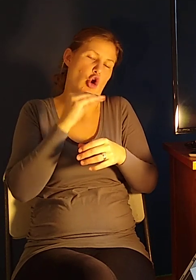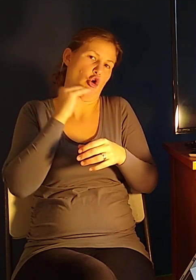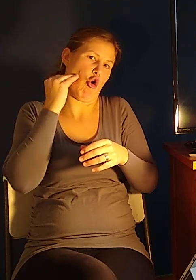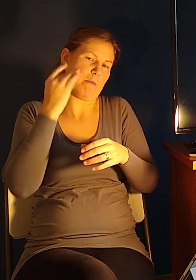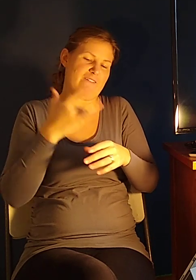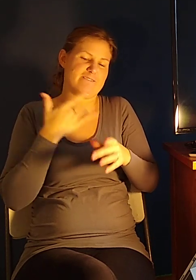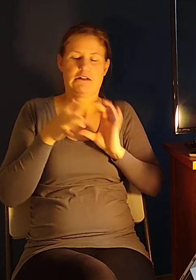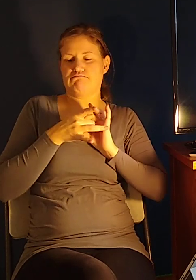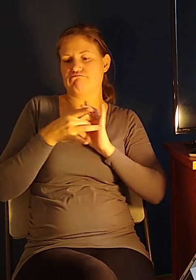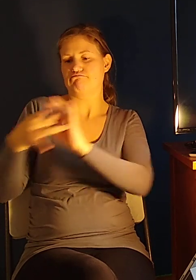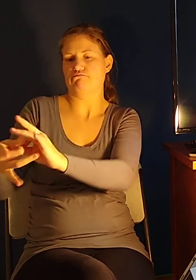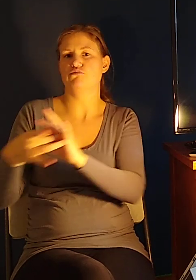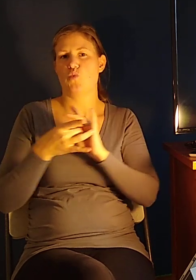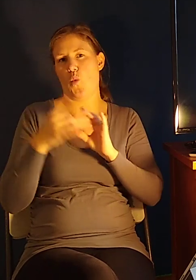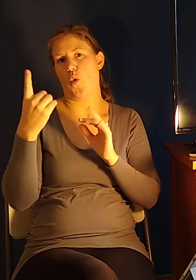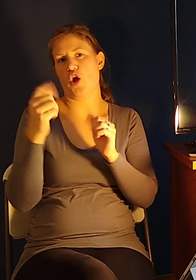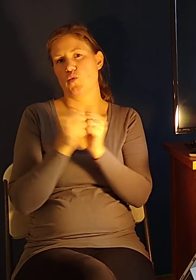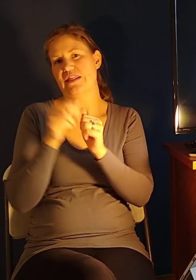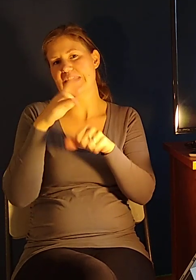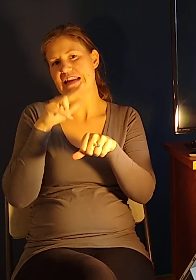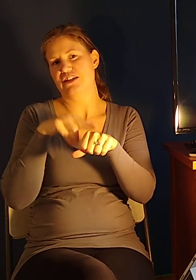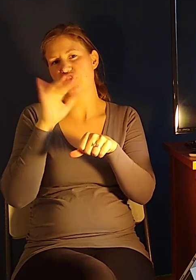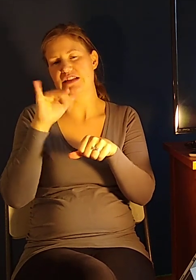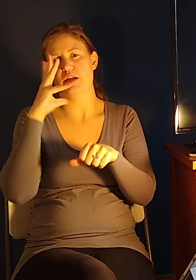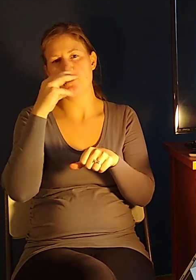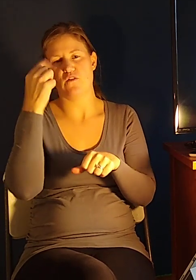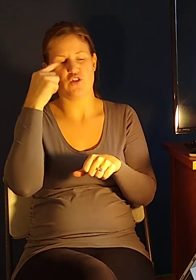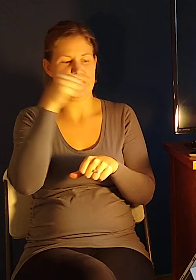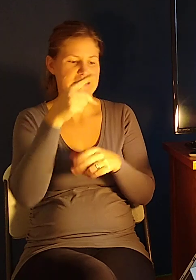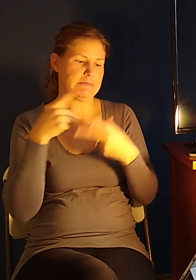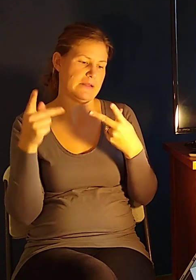with nature. And that's the beauty of this place.